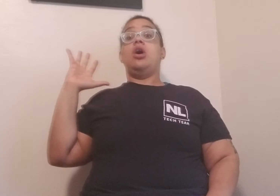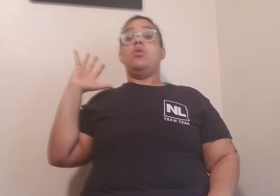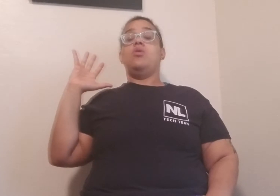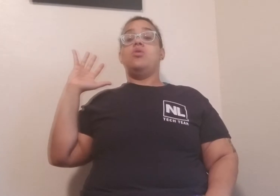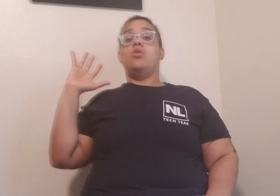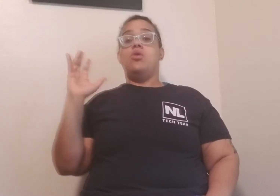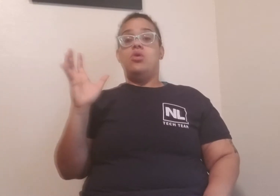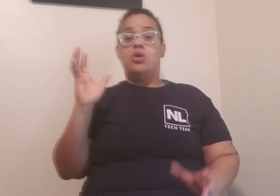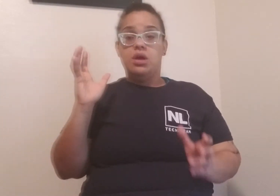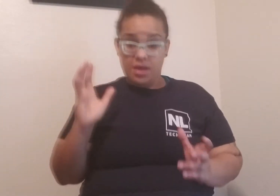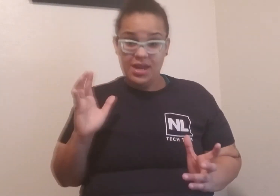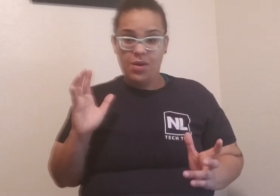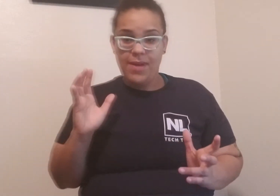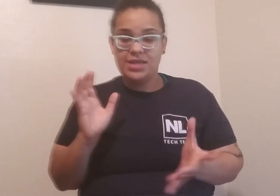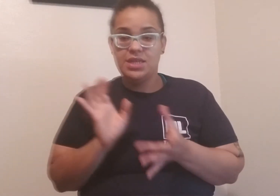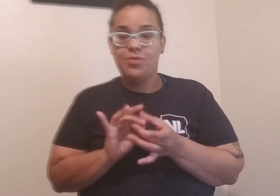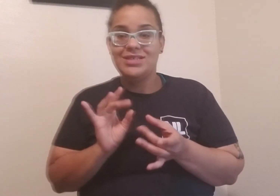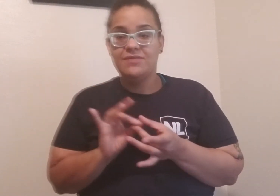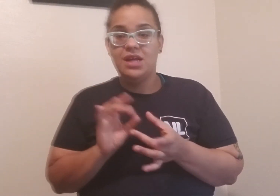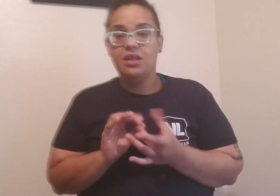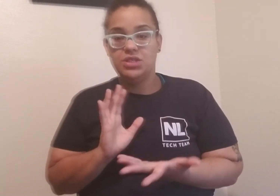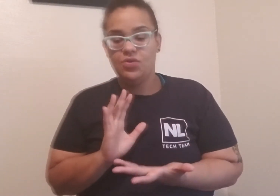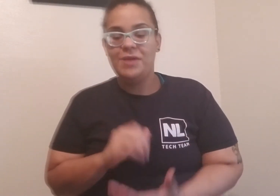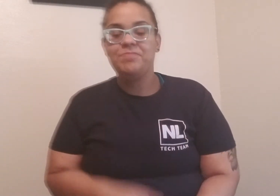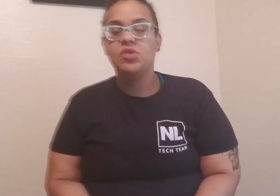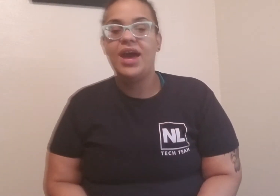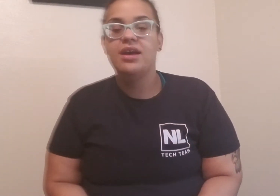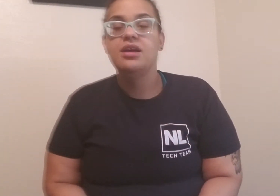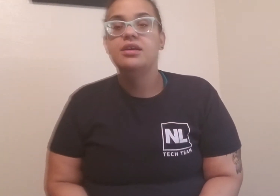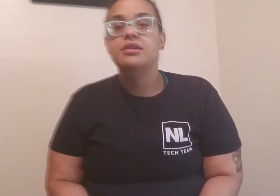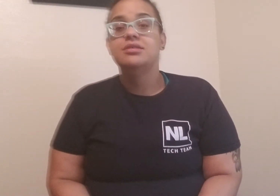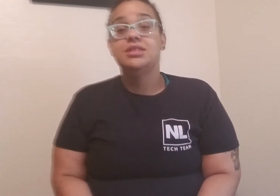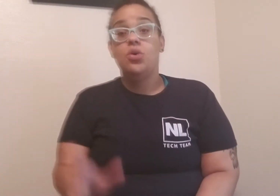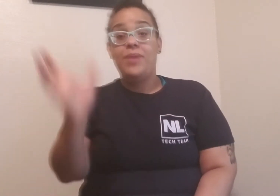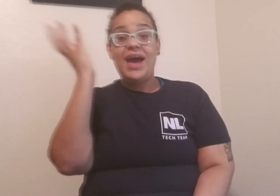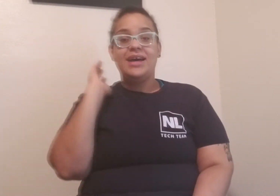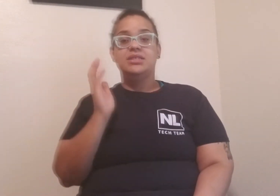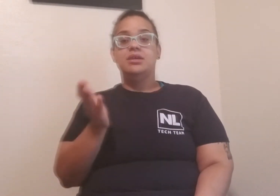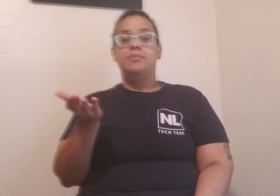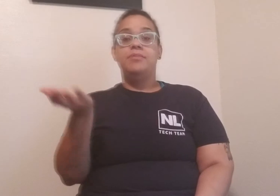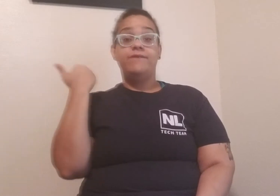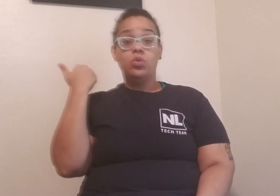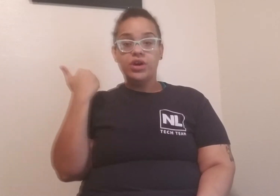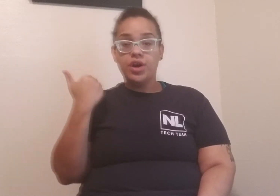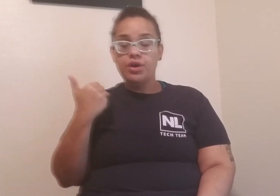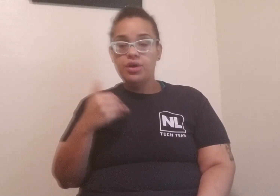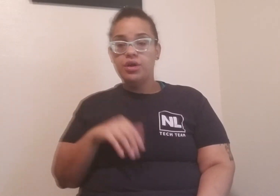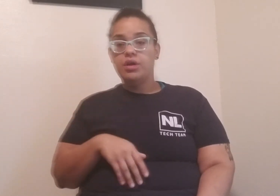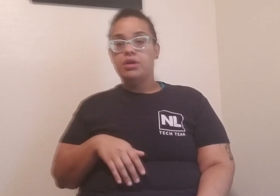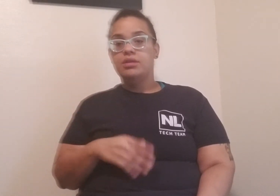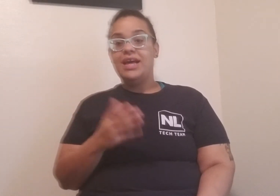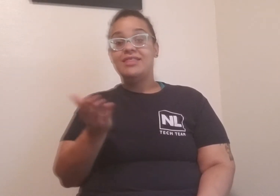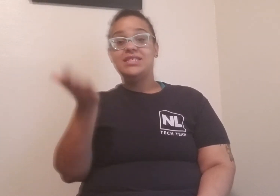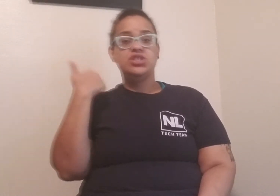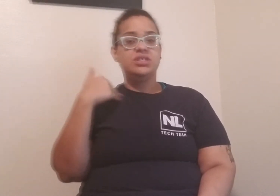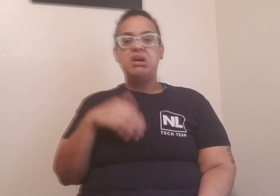ago. Now we're back to the present of telling the story. Okay. So past, before, like this is just, oh, it